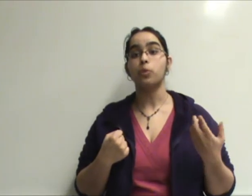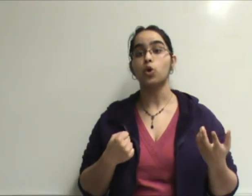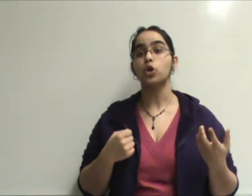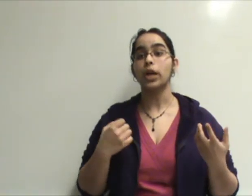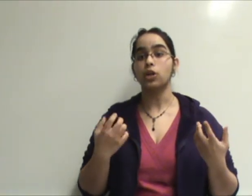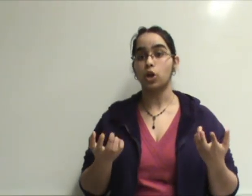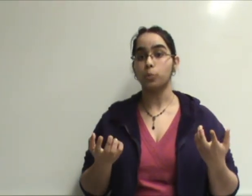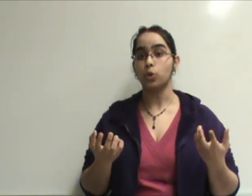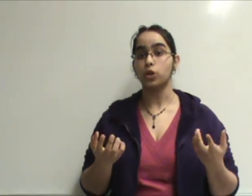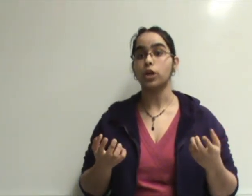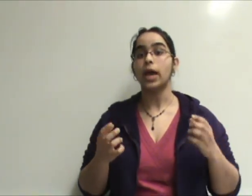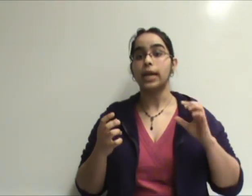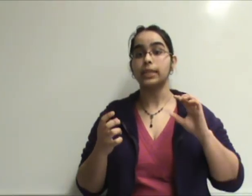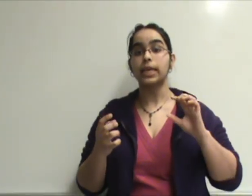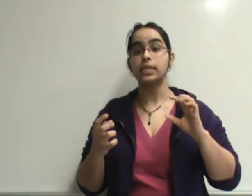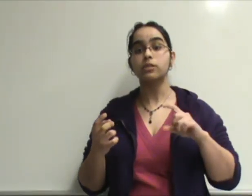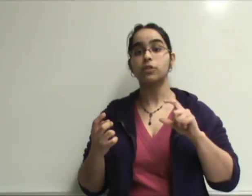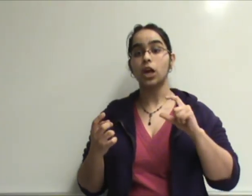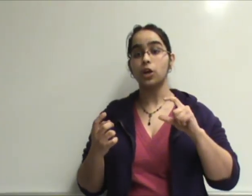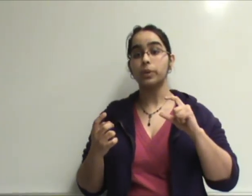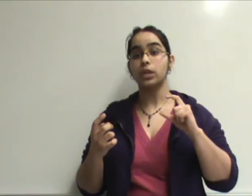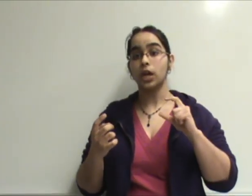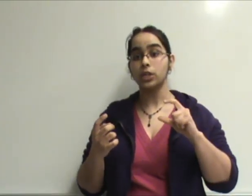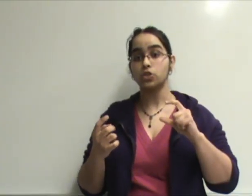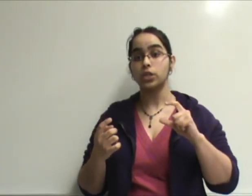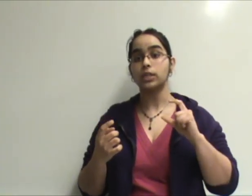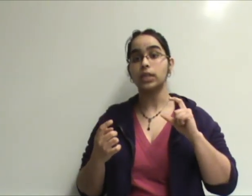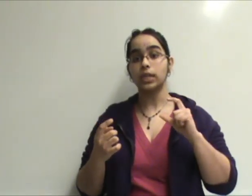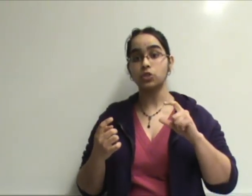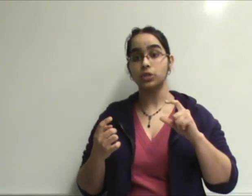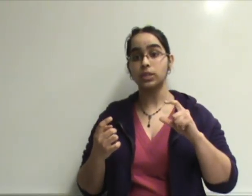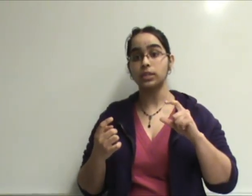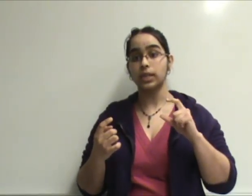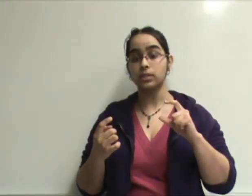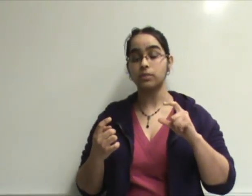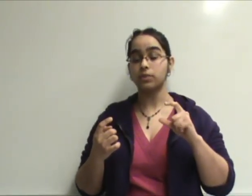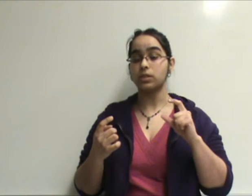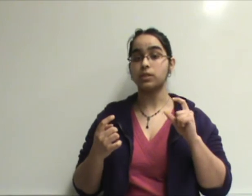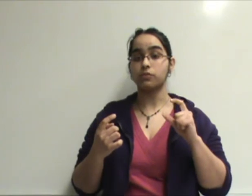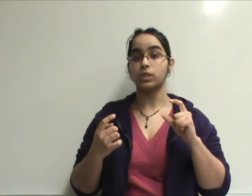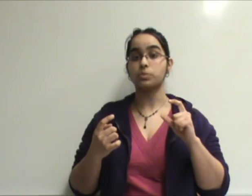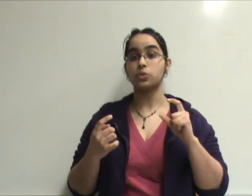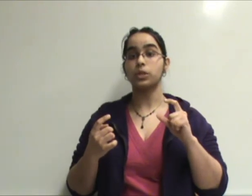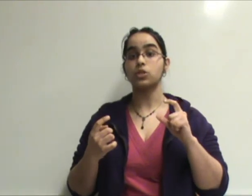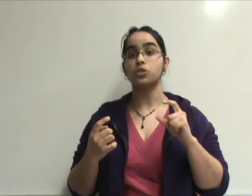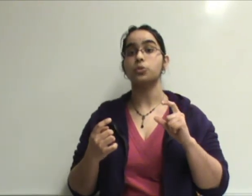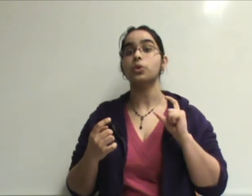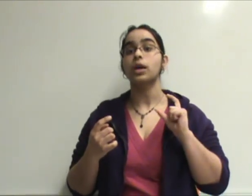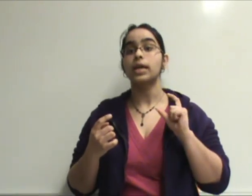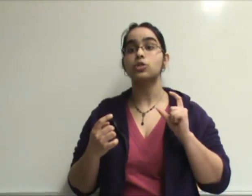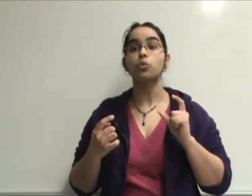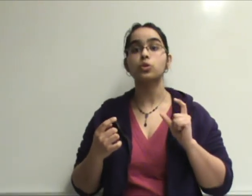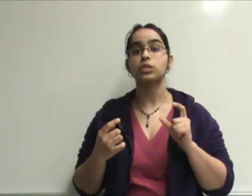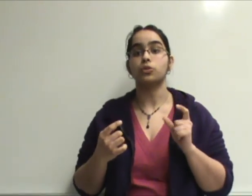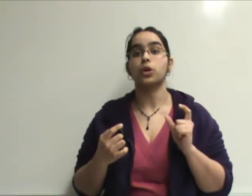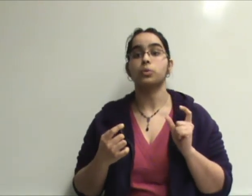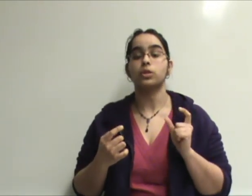polar and nonpolar. And in the case of the carbon and hydrogen, the electronegativity difference between the two is almost 0. It's